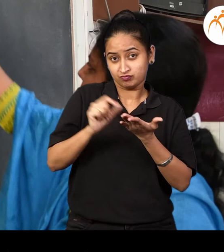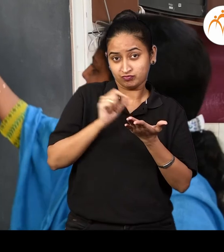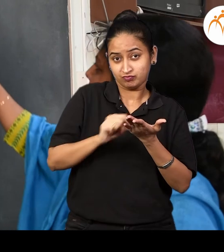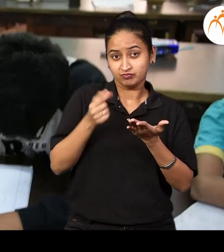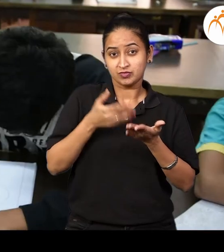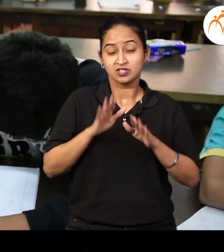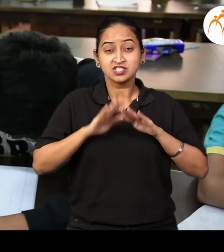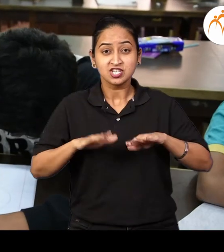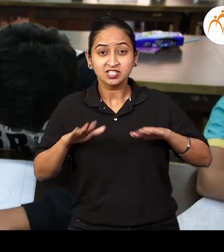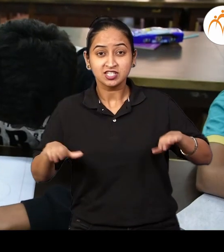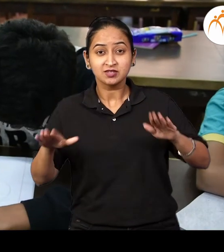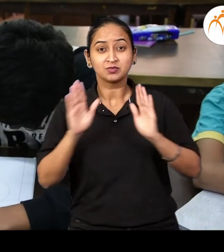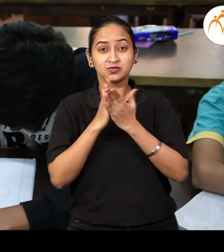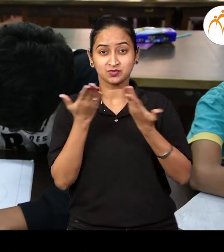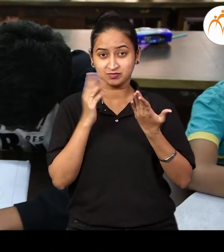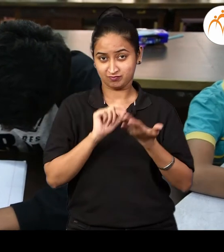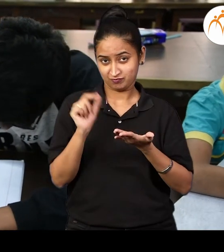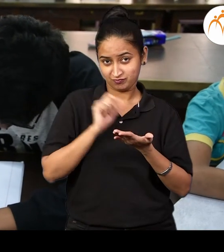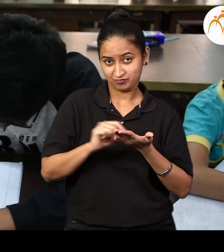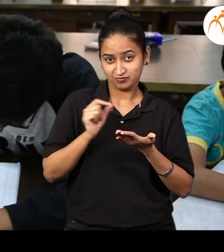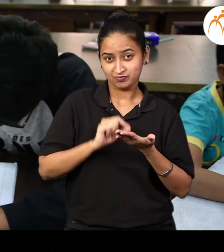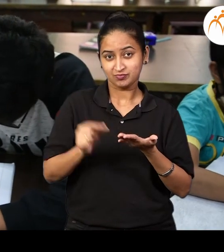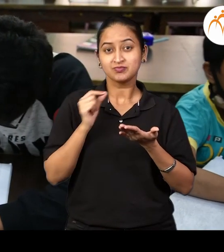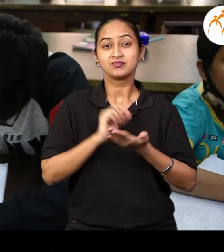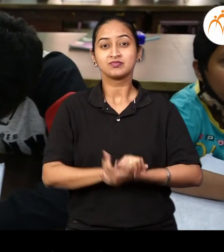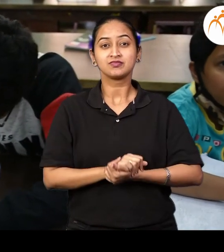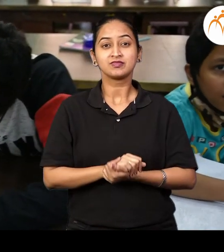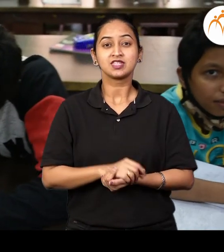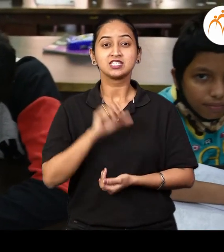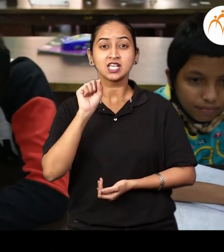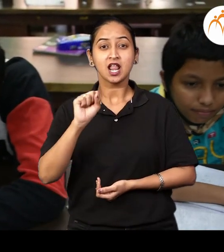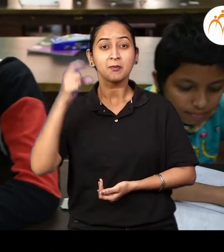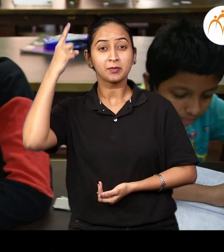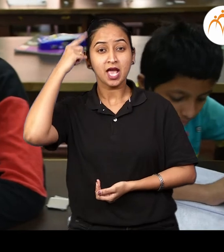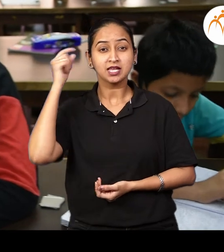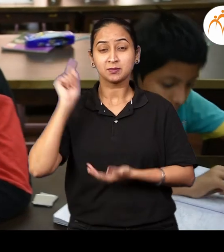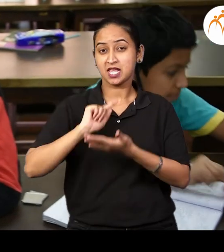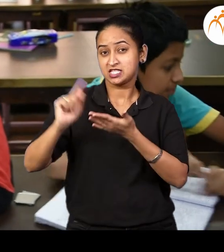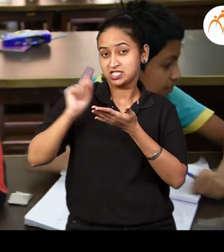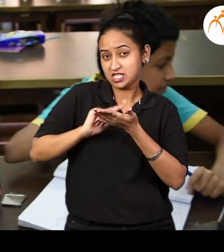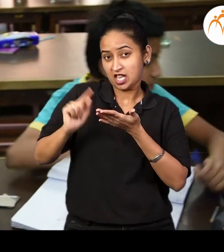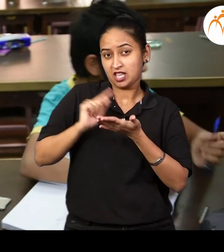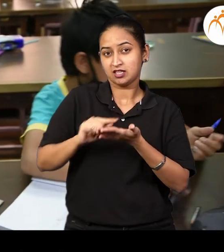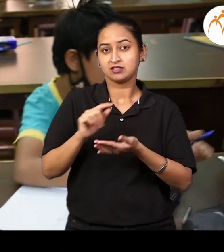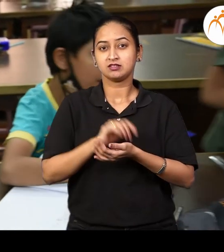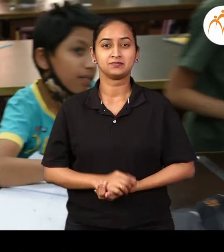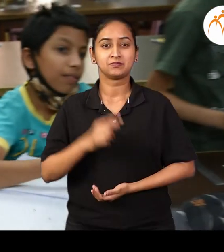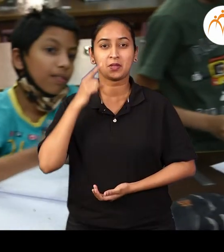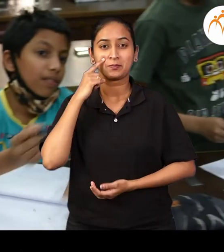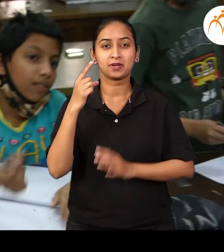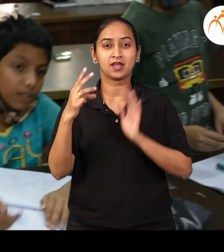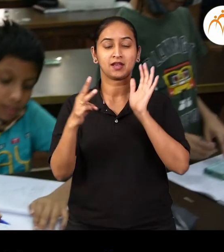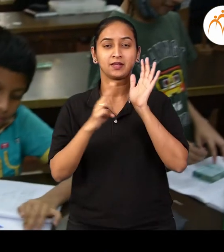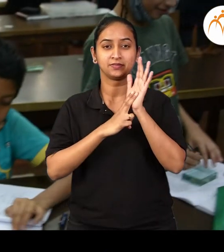the students write what the teacher teaches them in their notebooks.